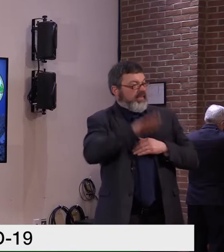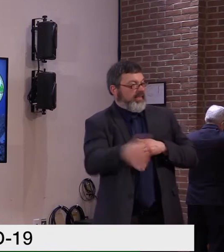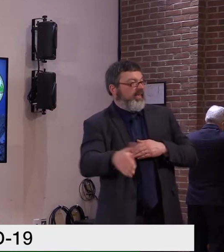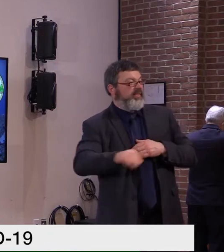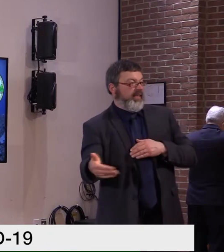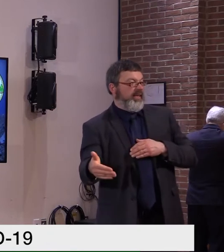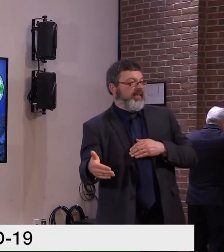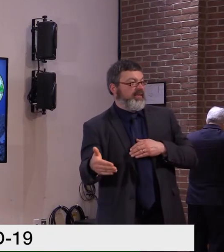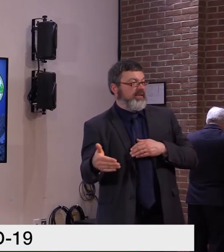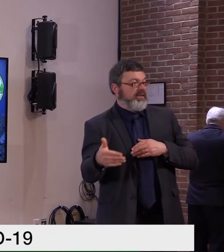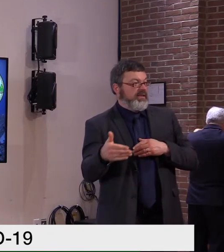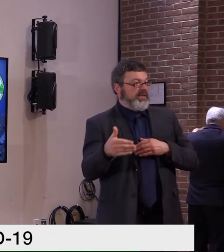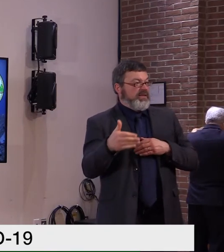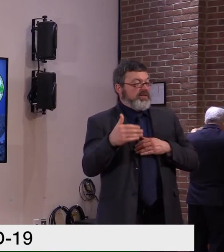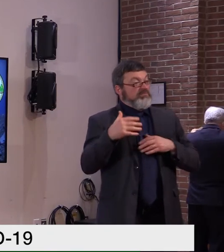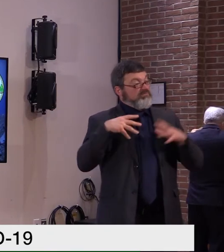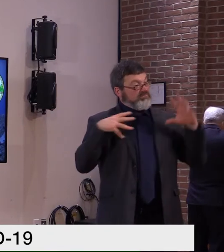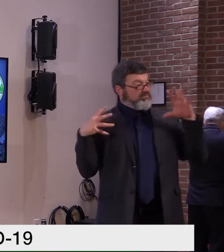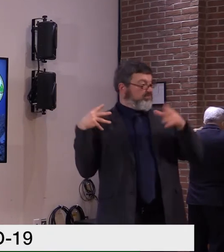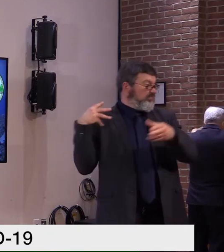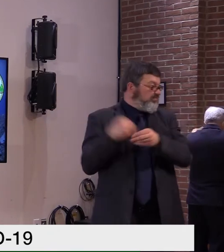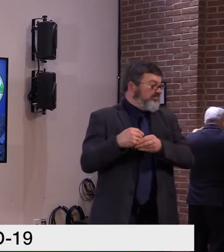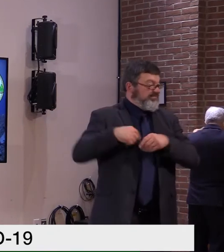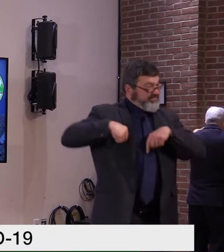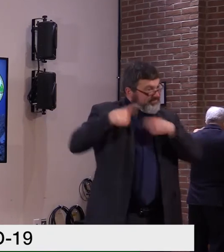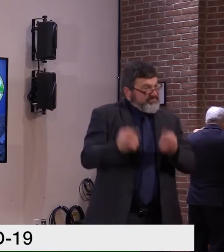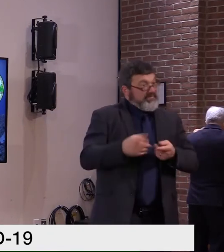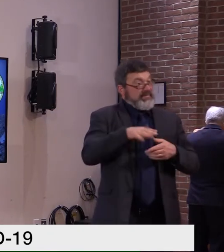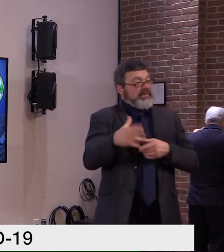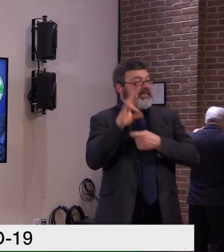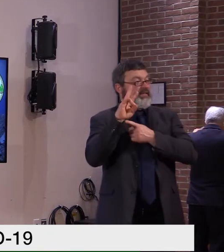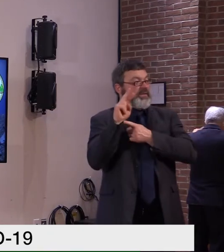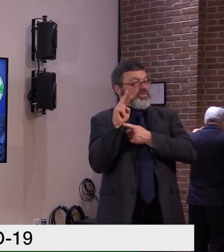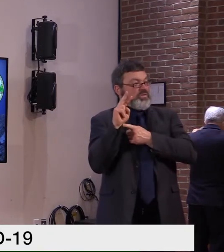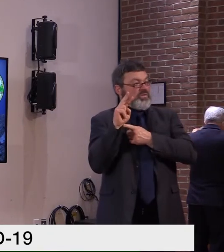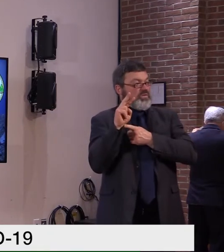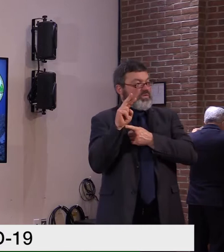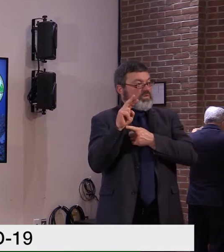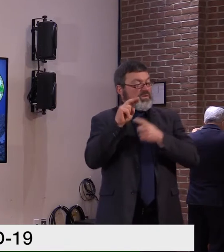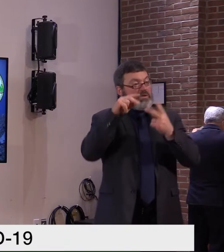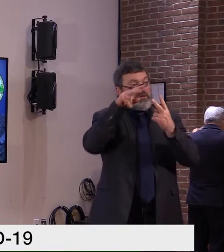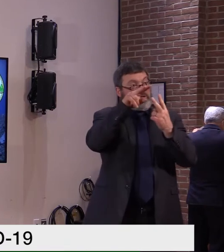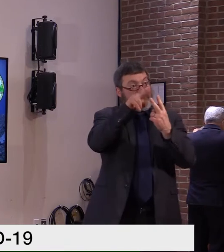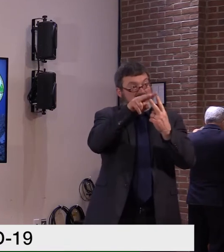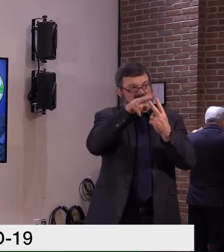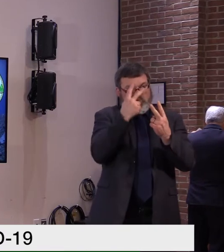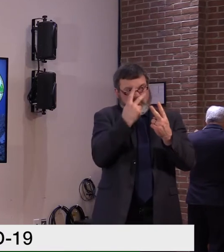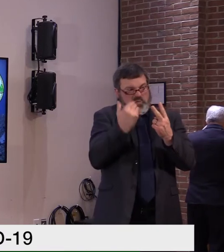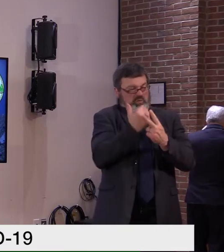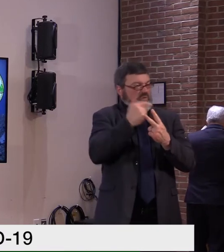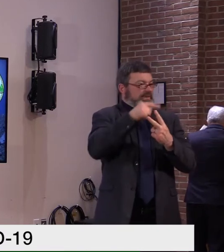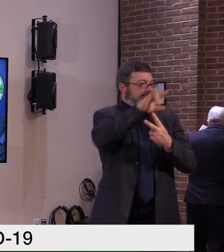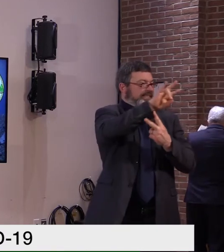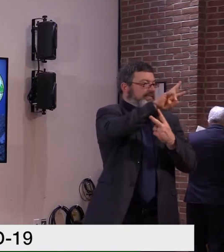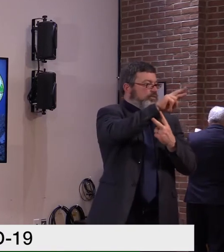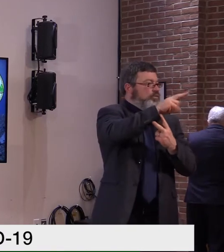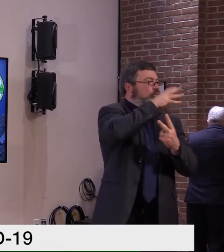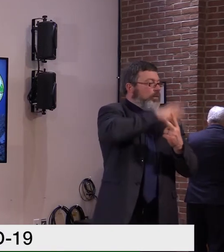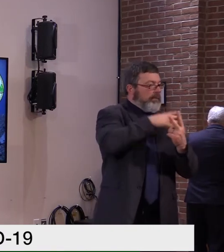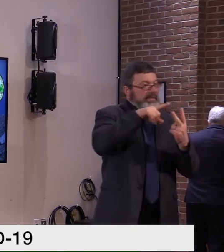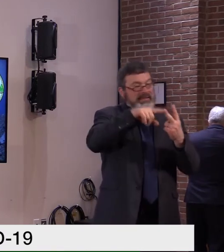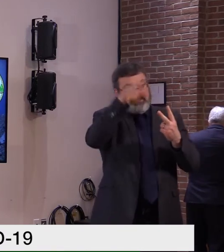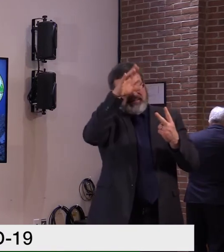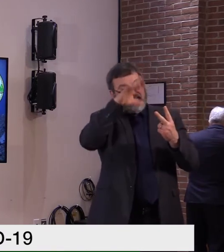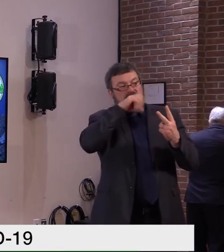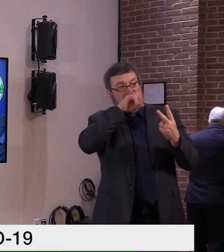women in their 90s, and one was a man in his 70s. Our sympathies go out to their families. As